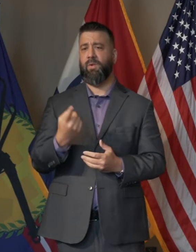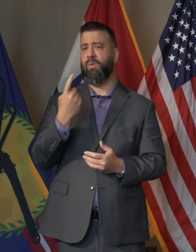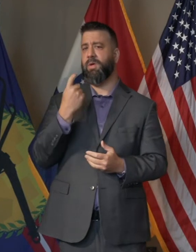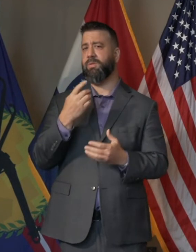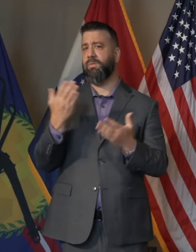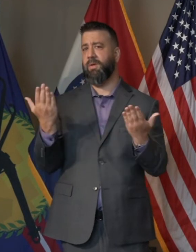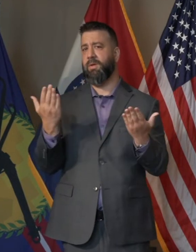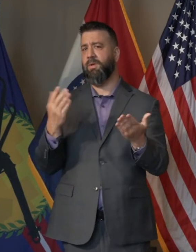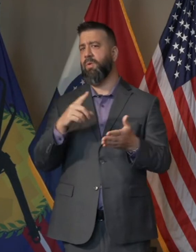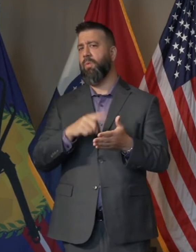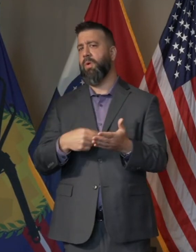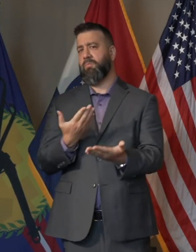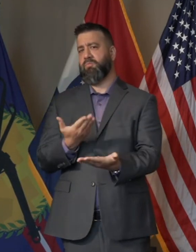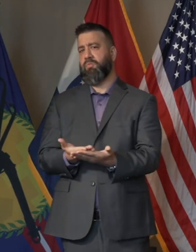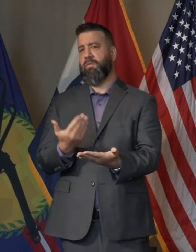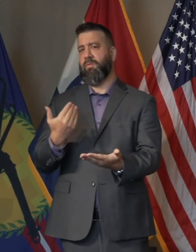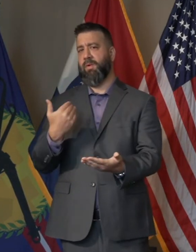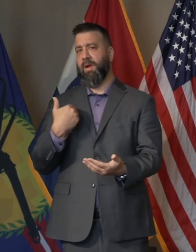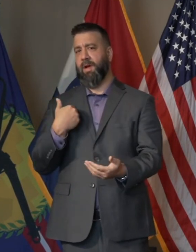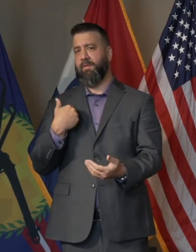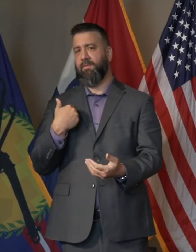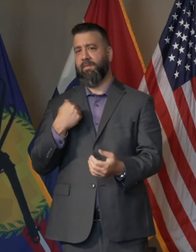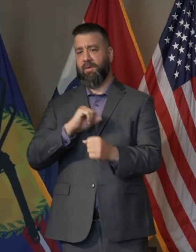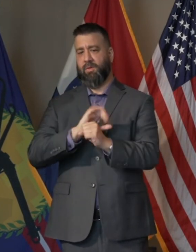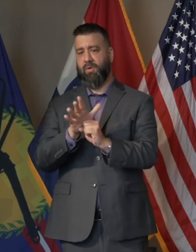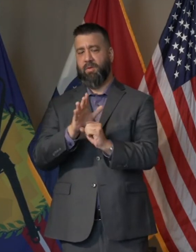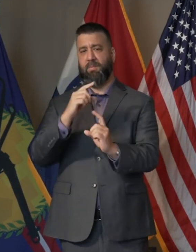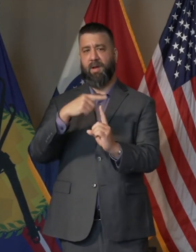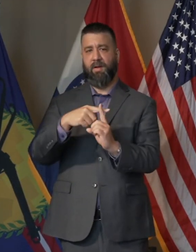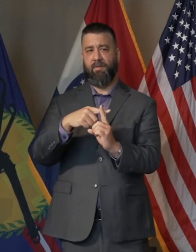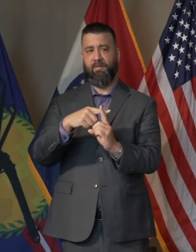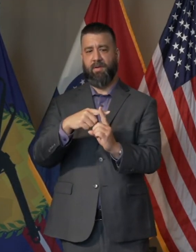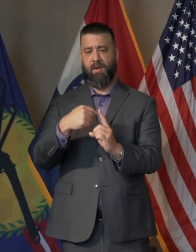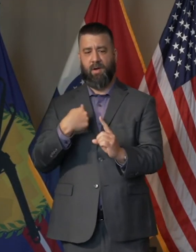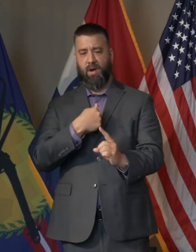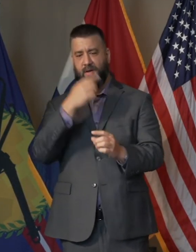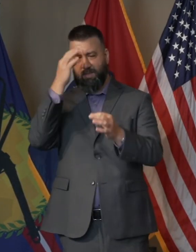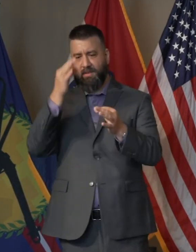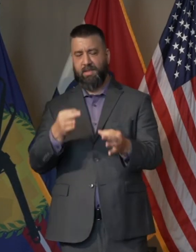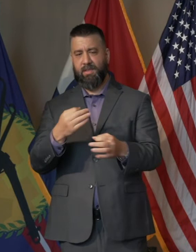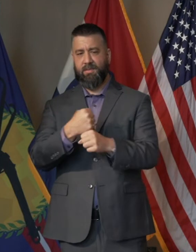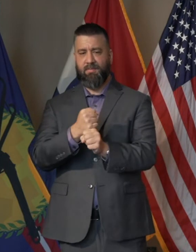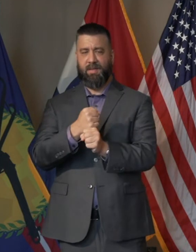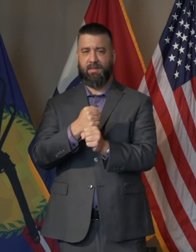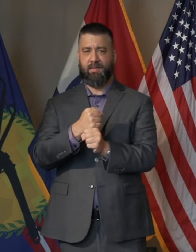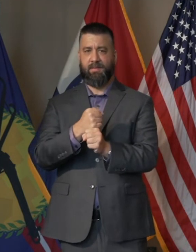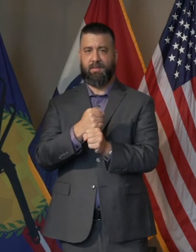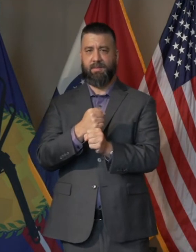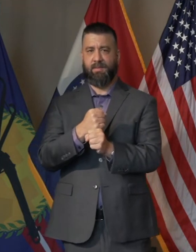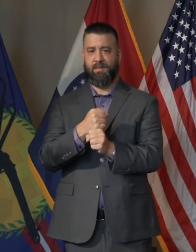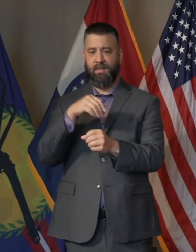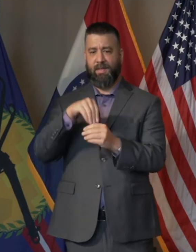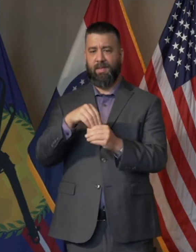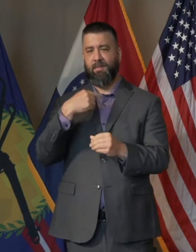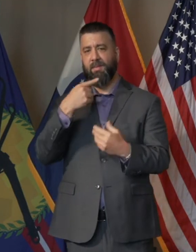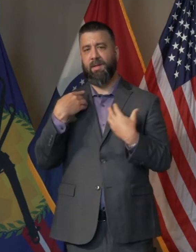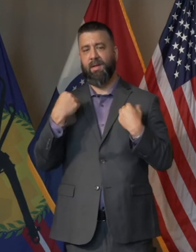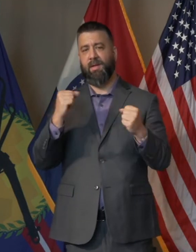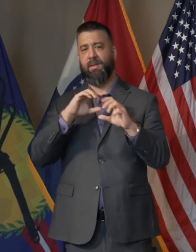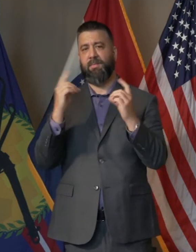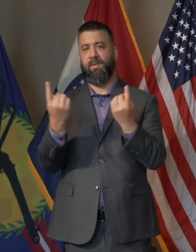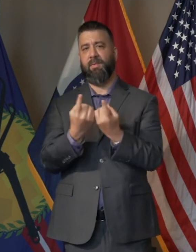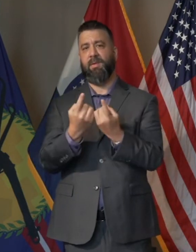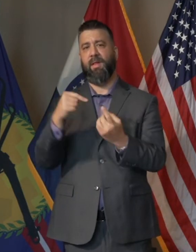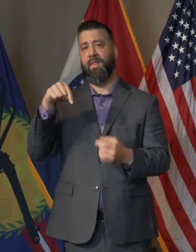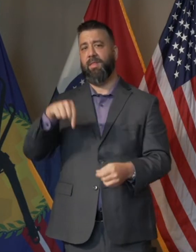about evidence, about cases, and the decisions that we're making in the public health department. And this is